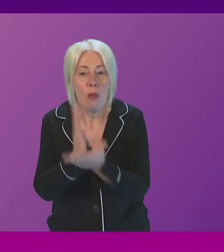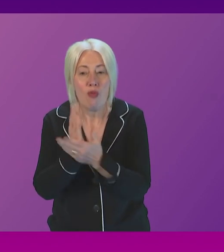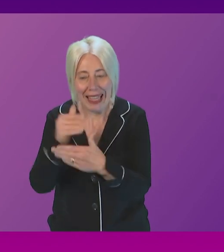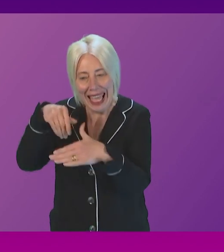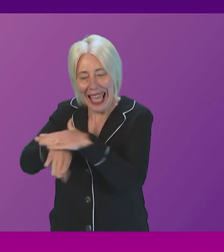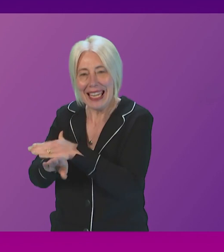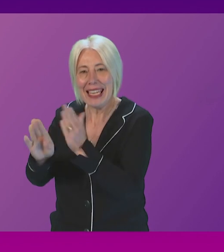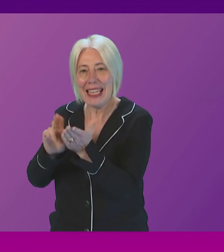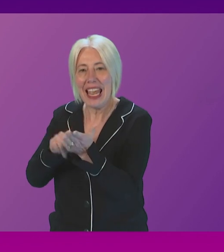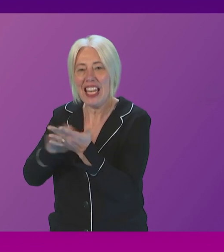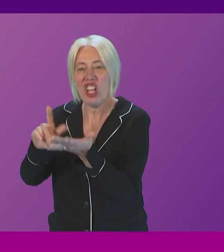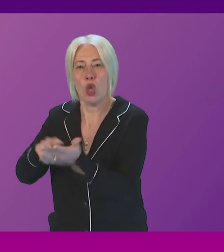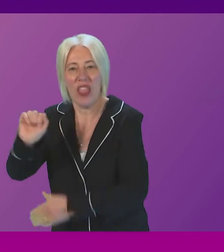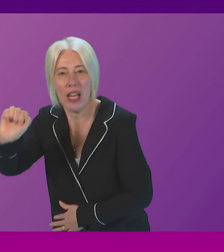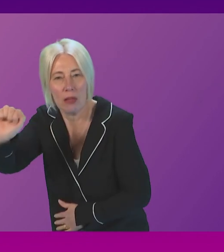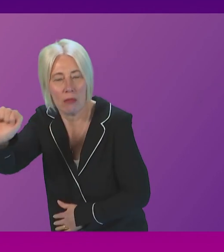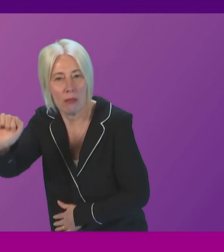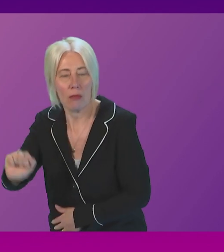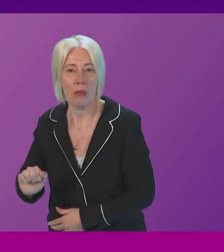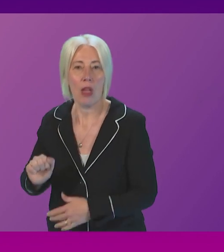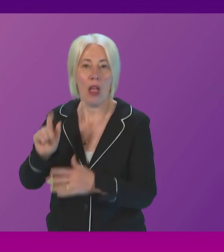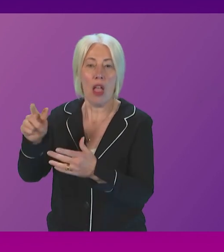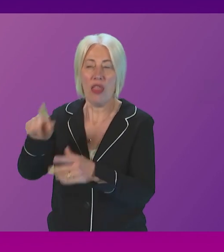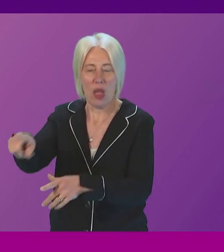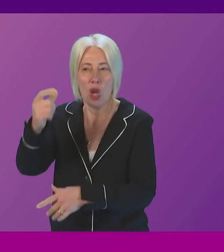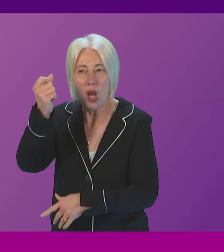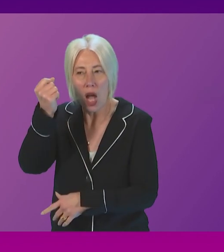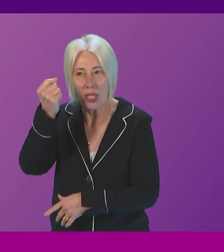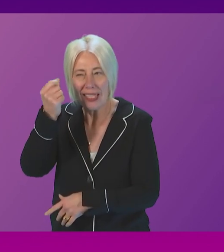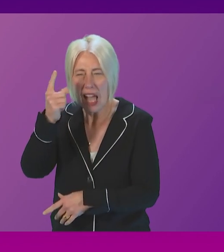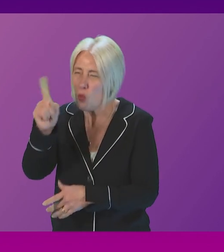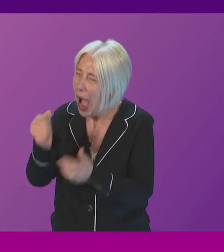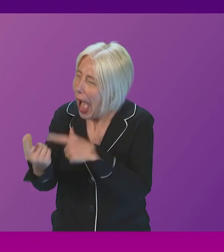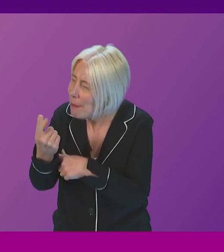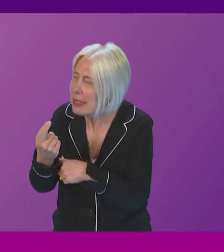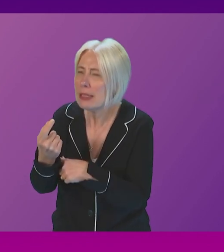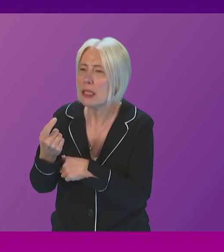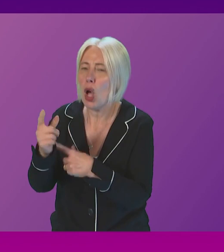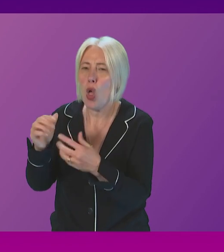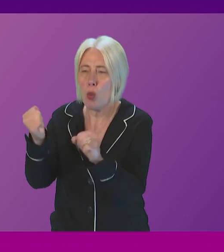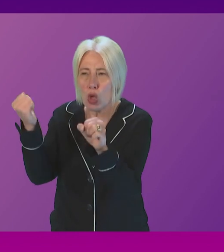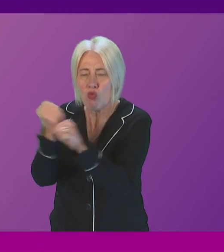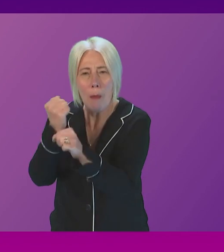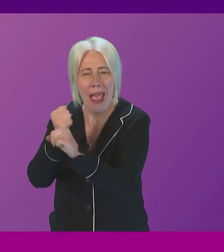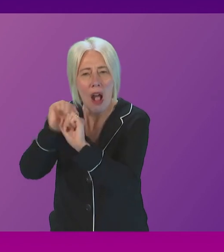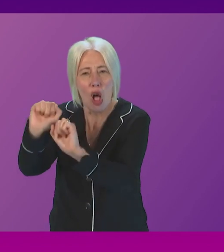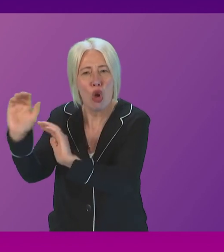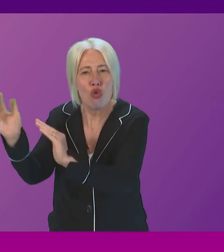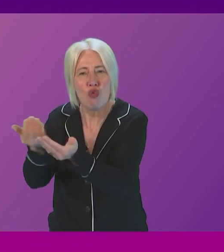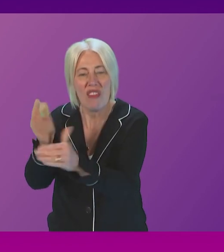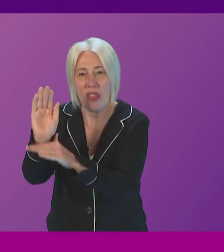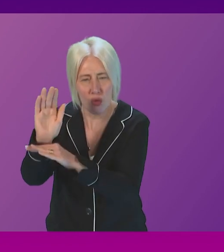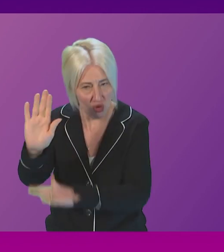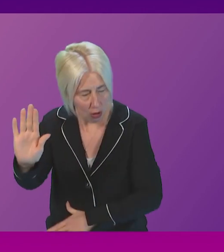the NHS, to NHS Lothian. They wanted to make sure that they understood what had gone wrong and fix their services for the